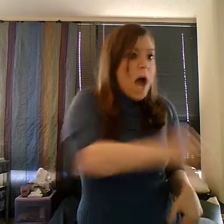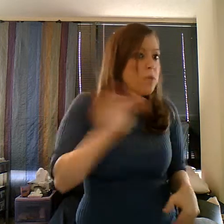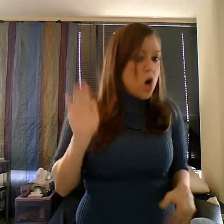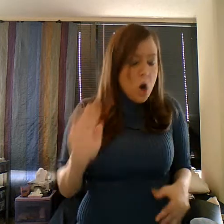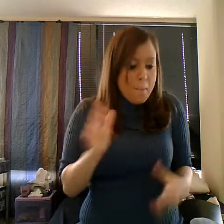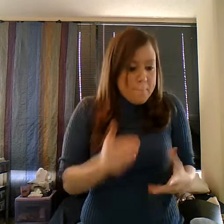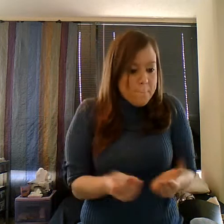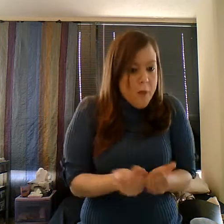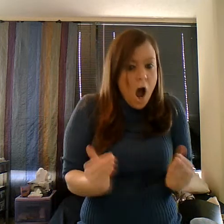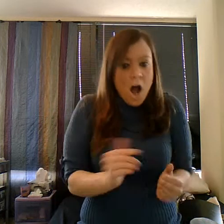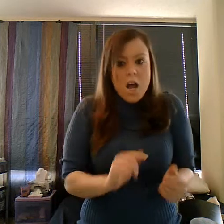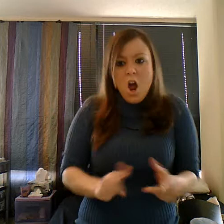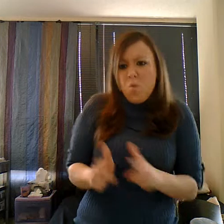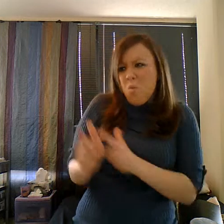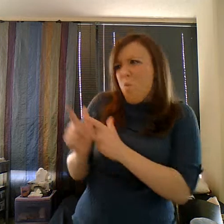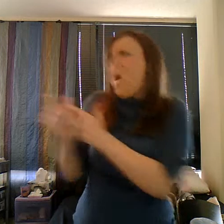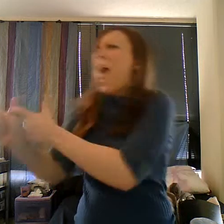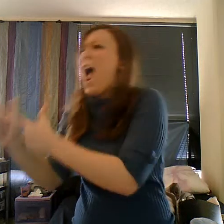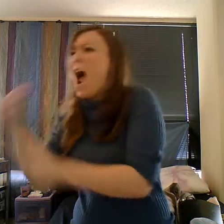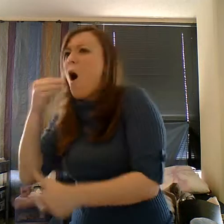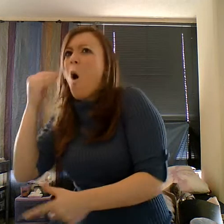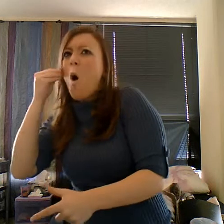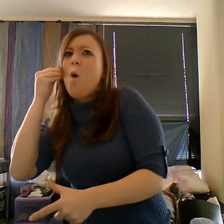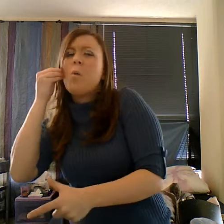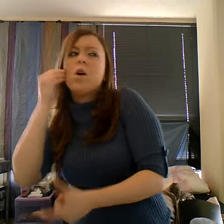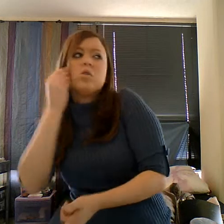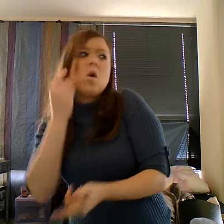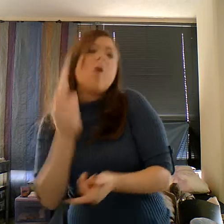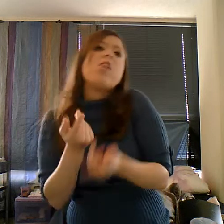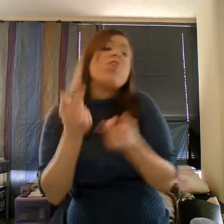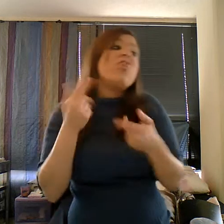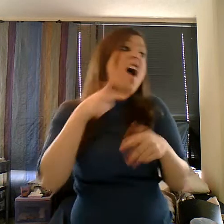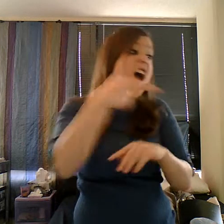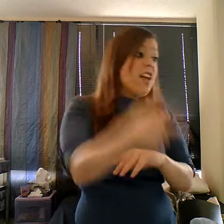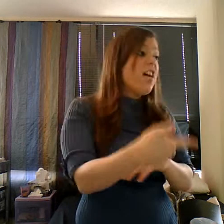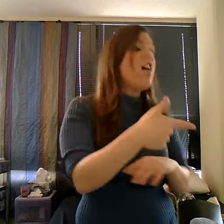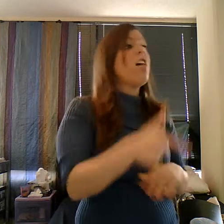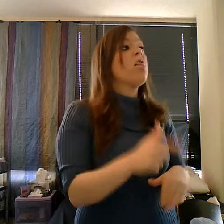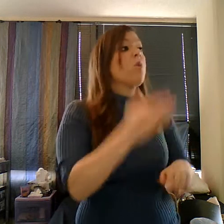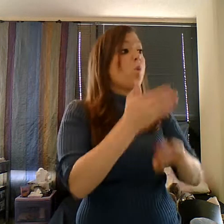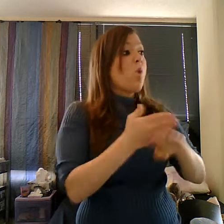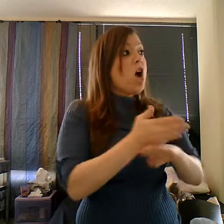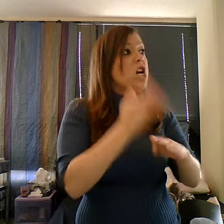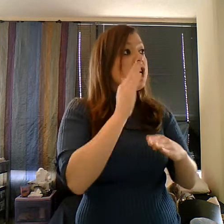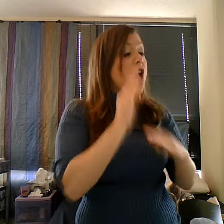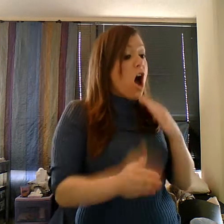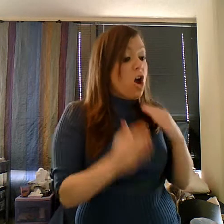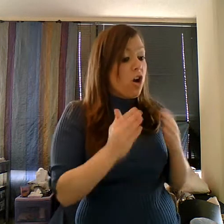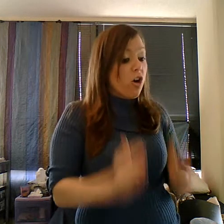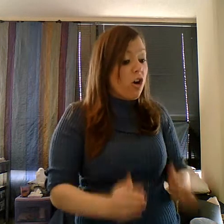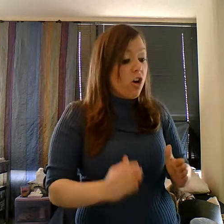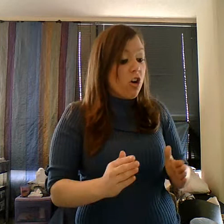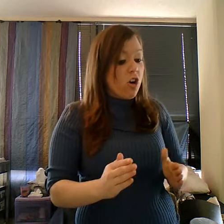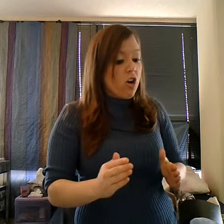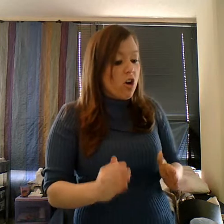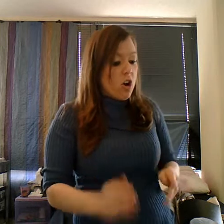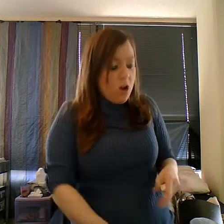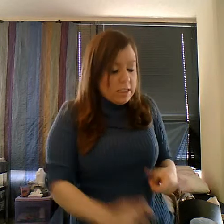up his stomach, and put a great big Band-Aid on it, and brought him home to live. And that night the cat had such a bad stomachache,